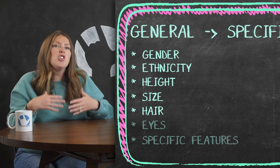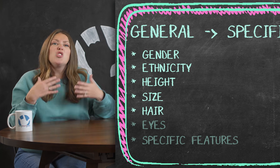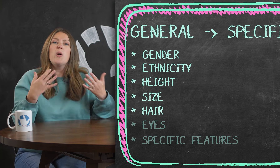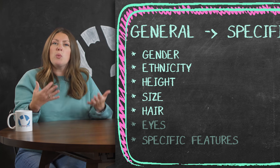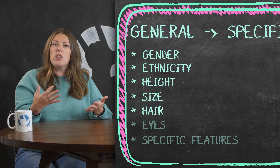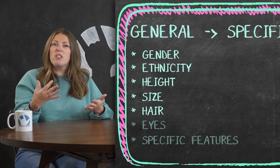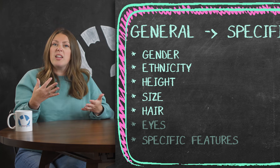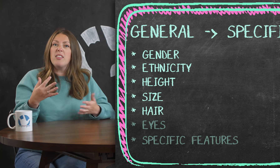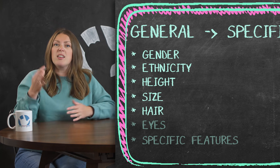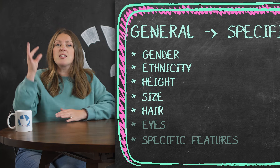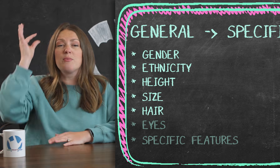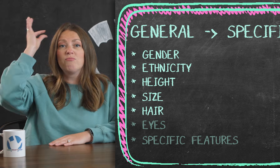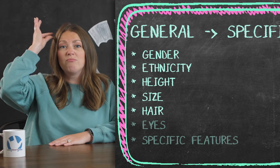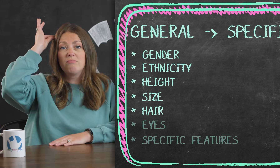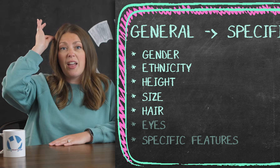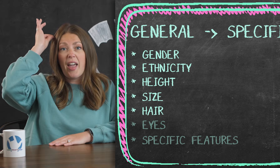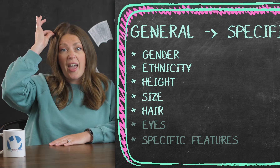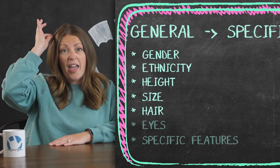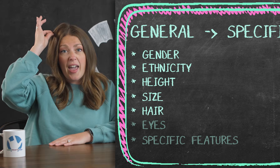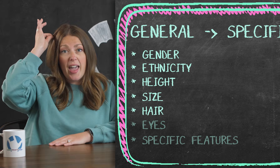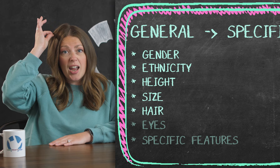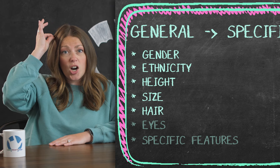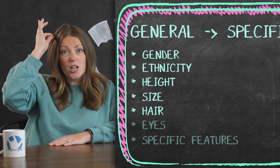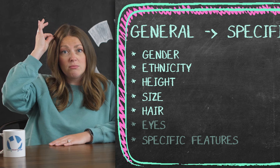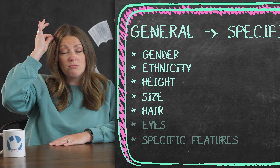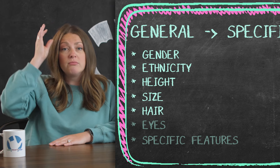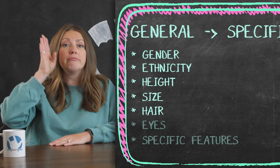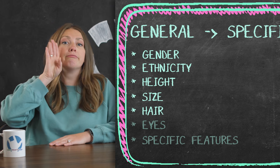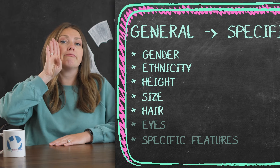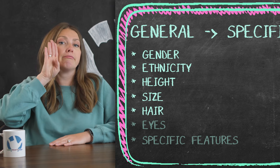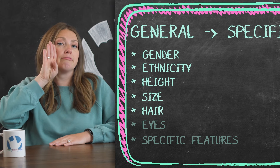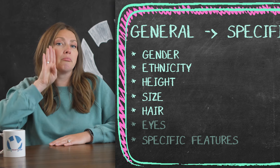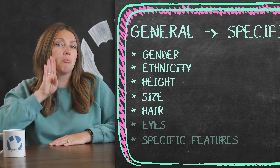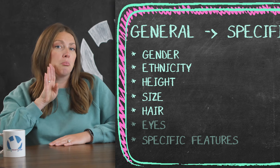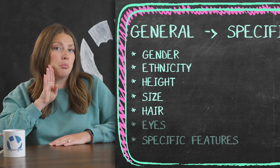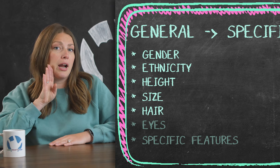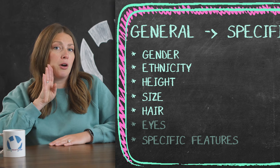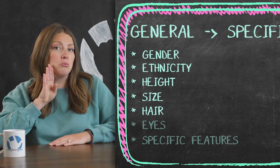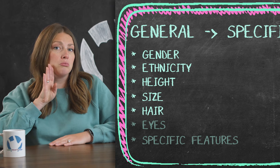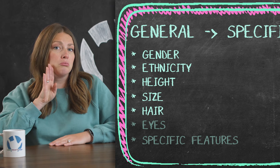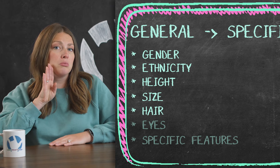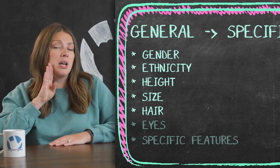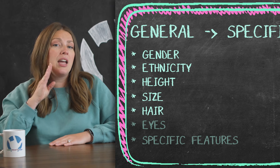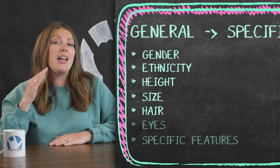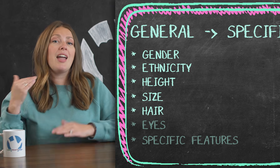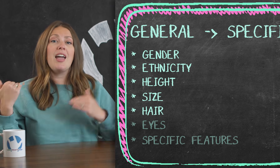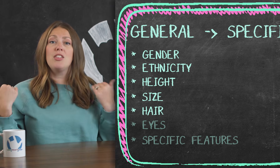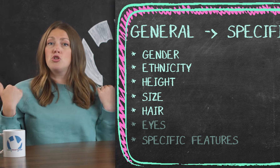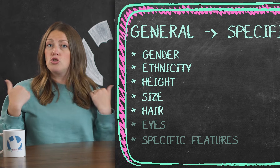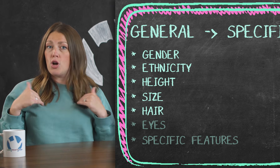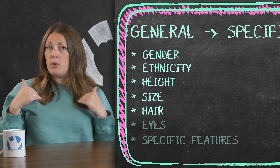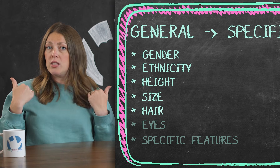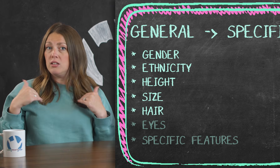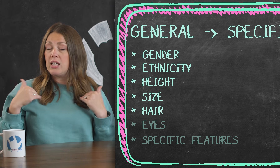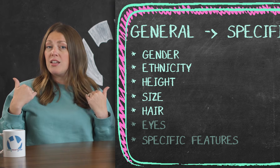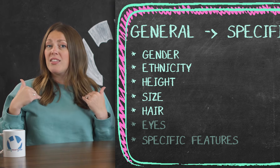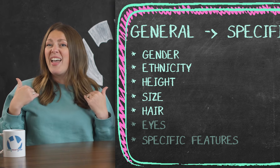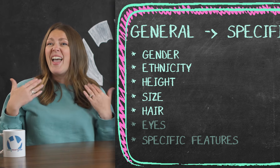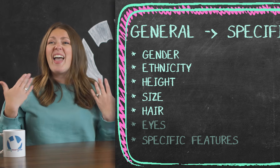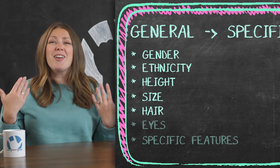So it would look like this. Hair, brown, and then showing the length. And